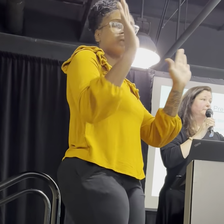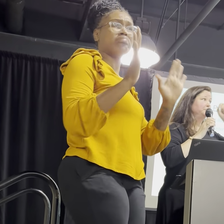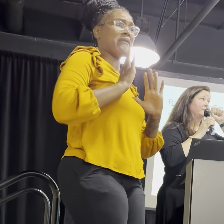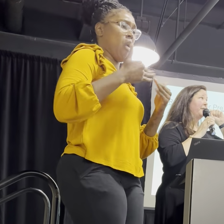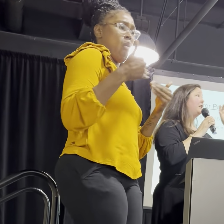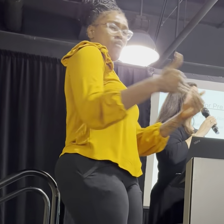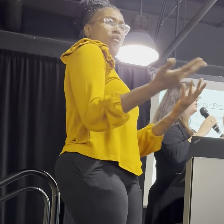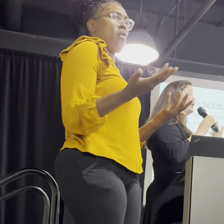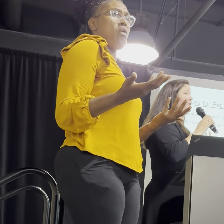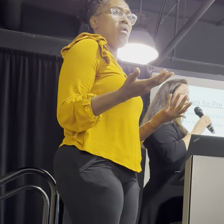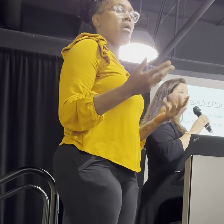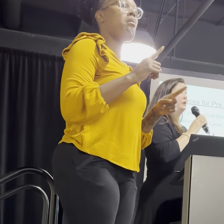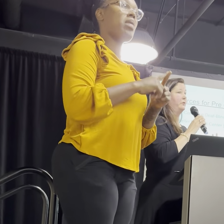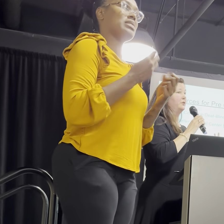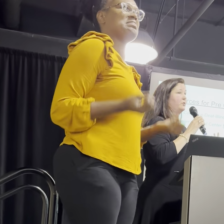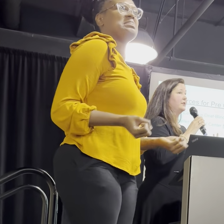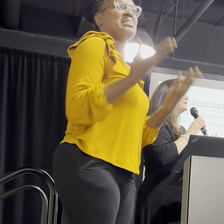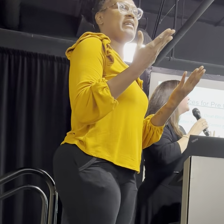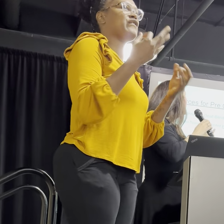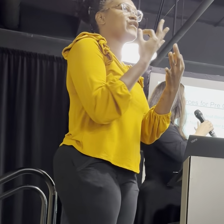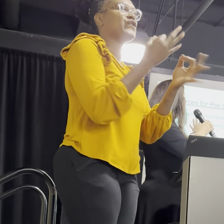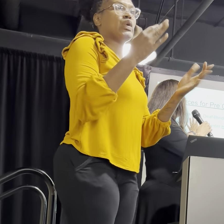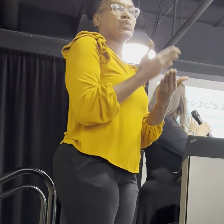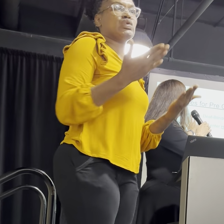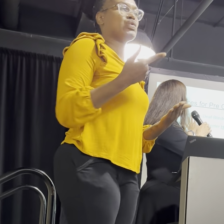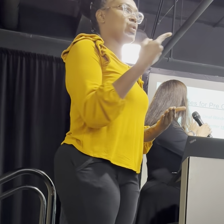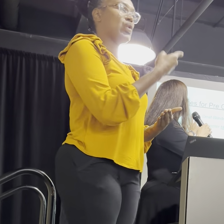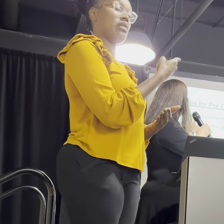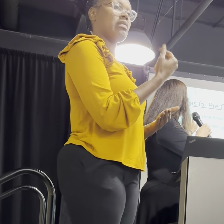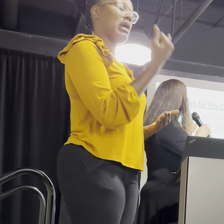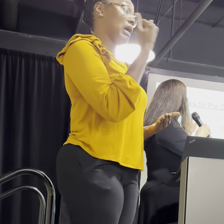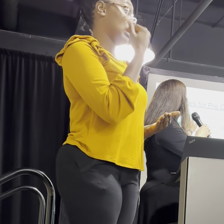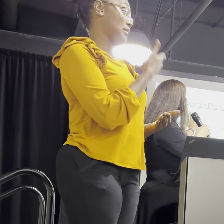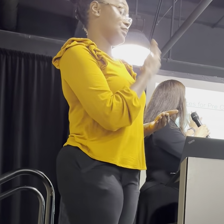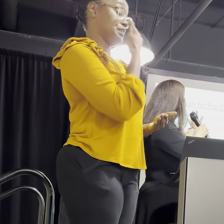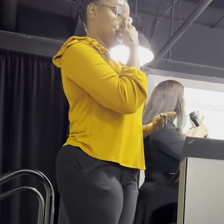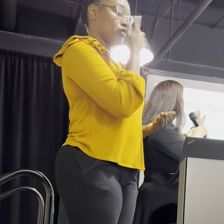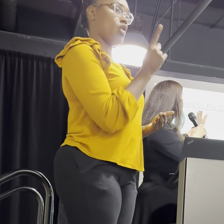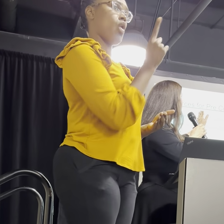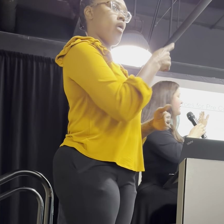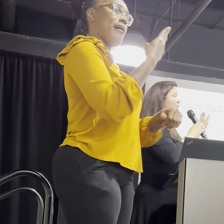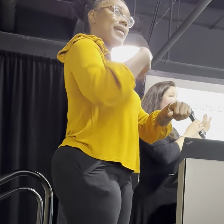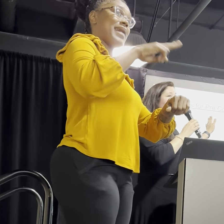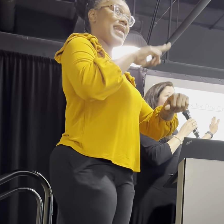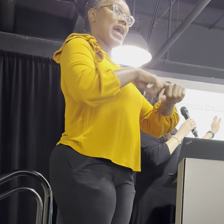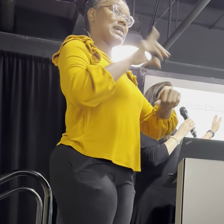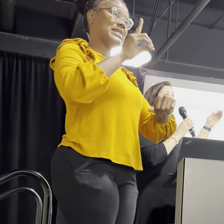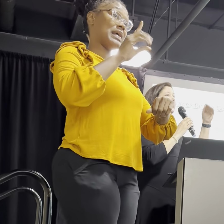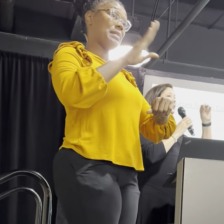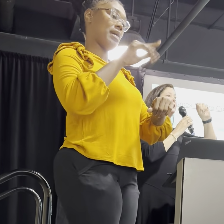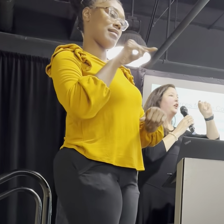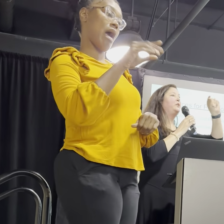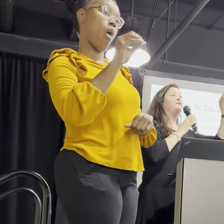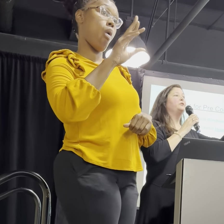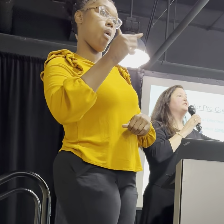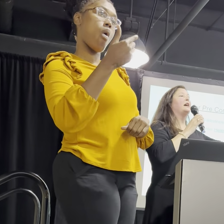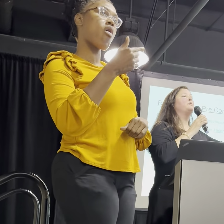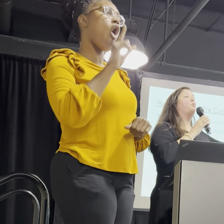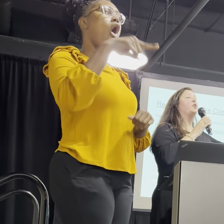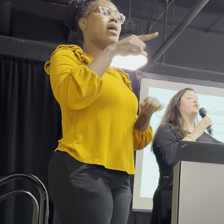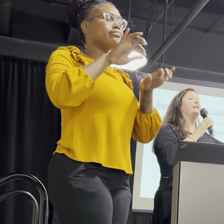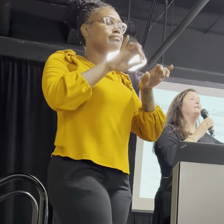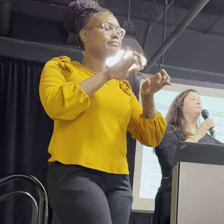it. And there are so many free resources. I mean, if you just go to nationaldb.org, all you have to do is